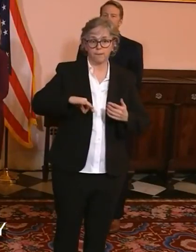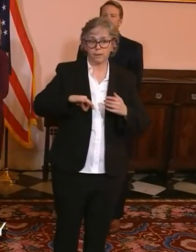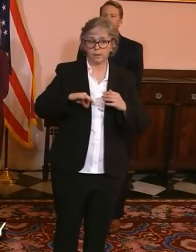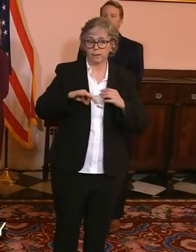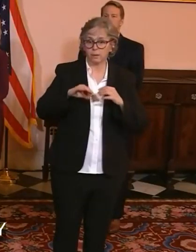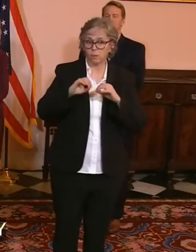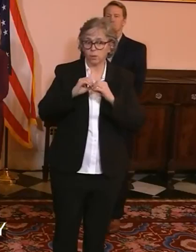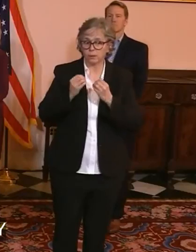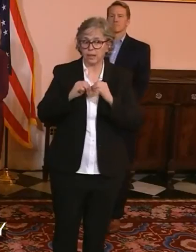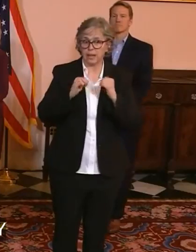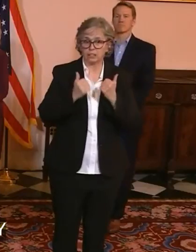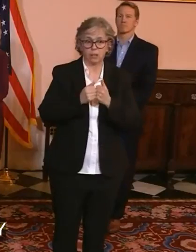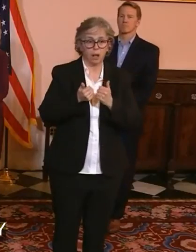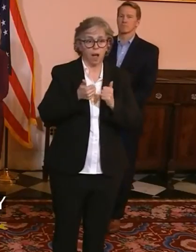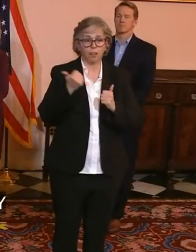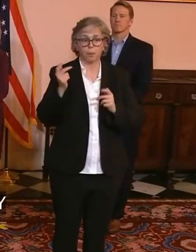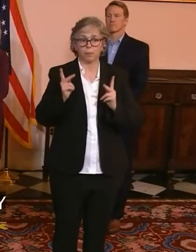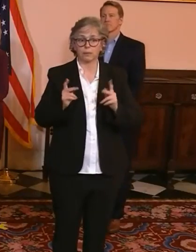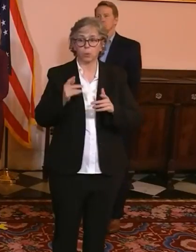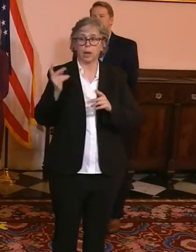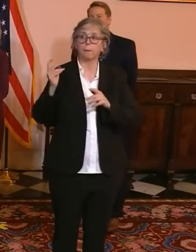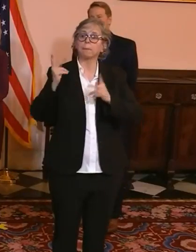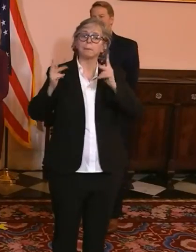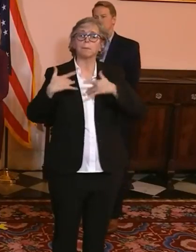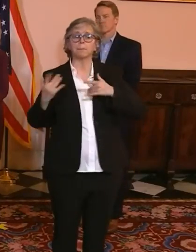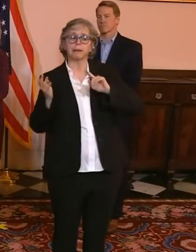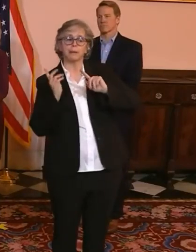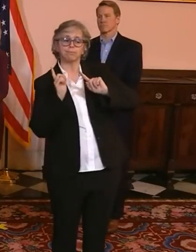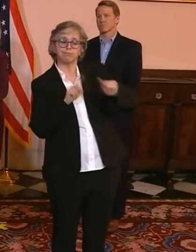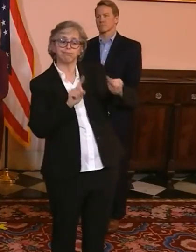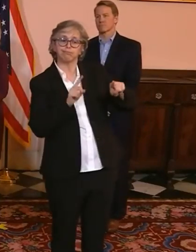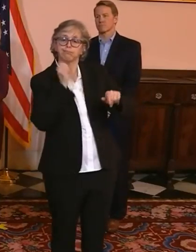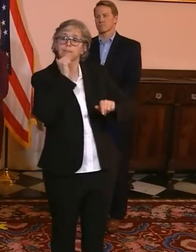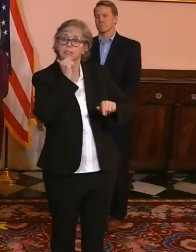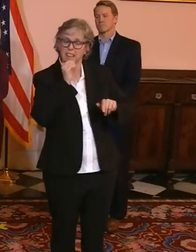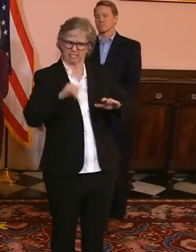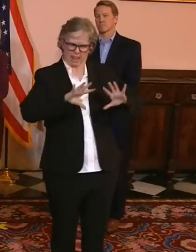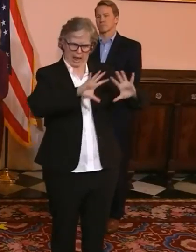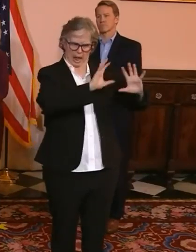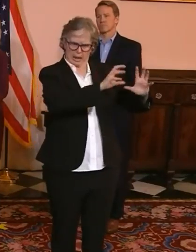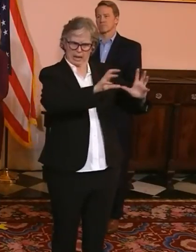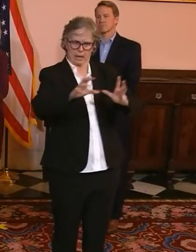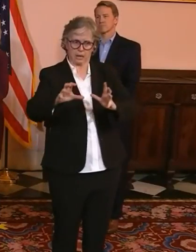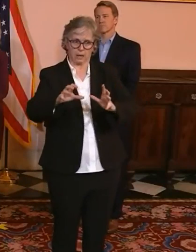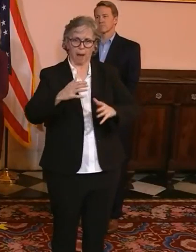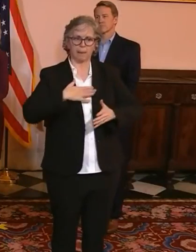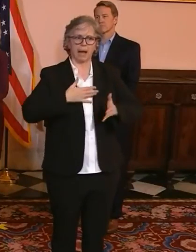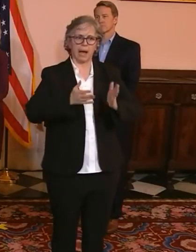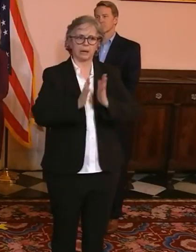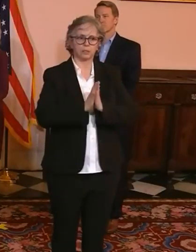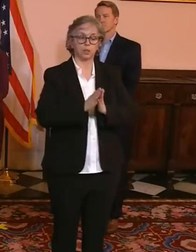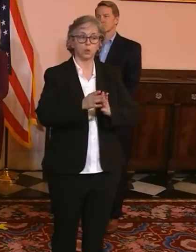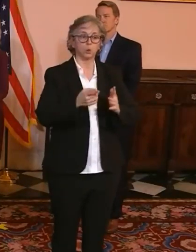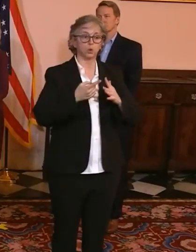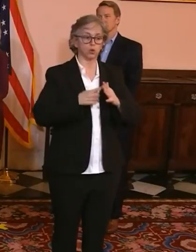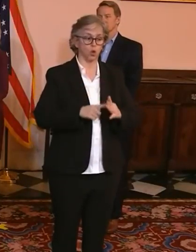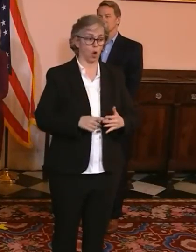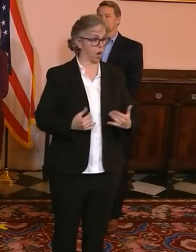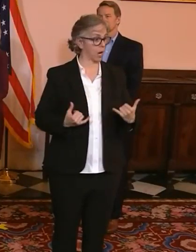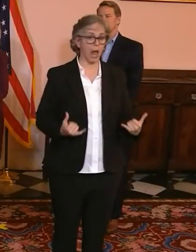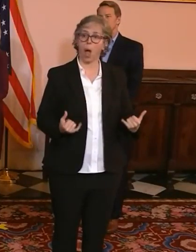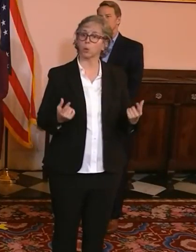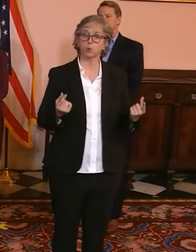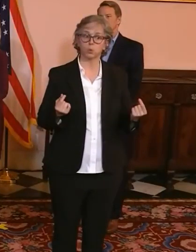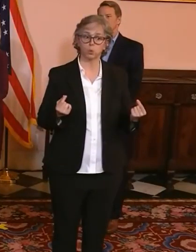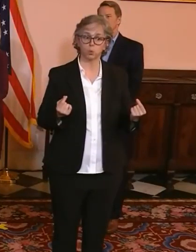show up. We are asking them, beginning immediately, to take the temperature